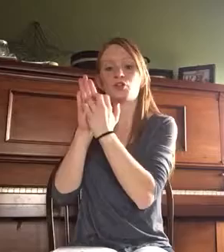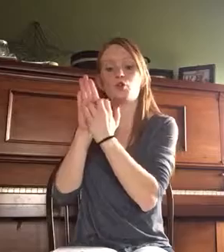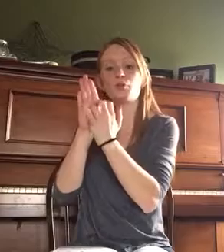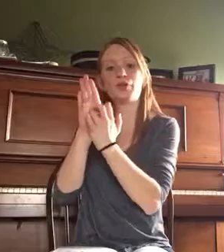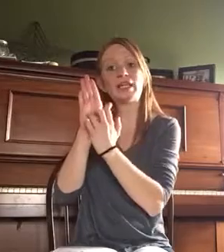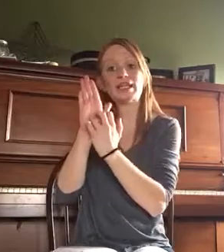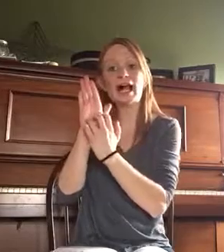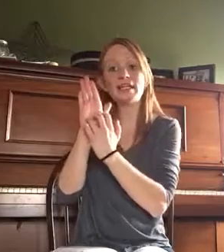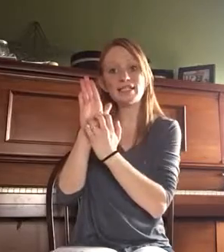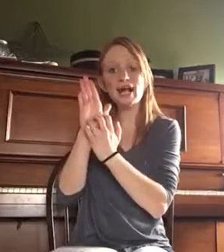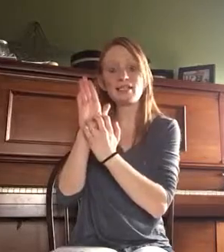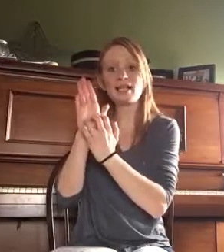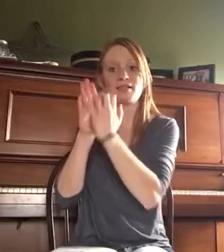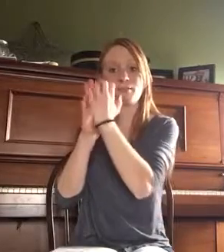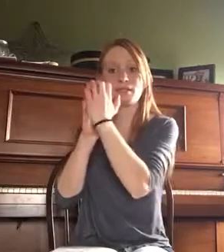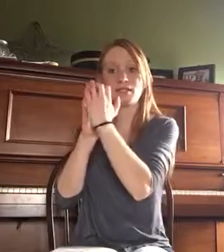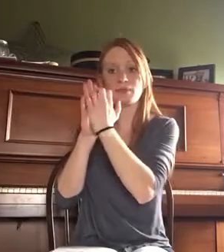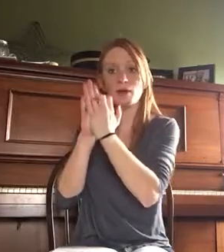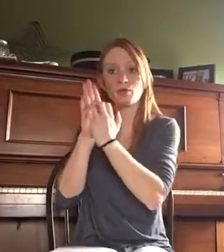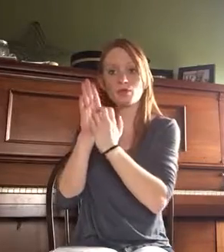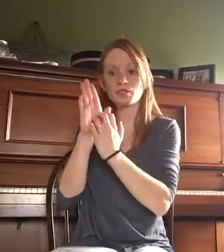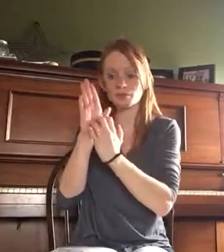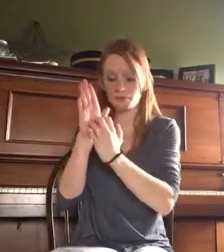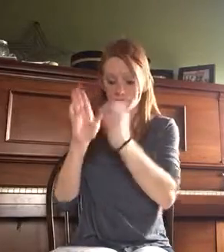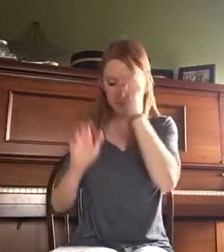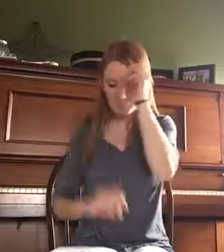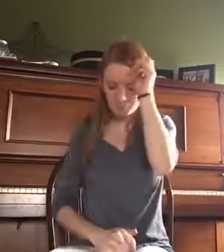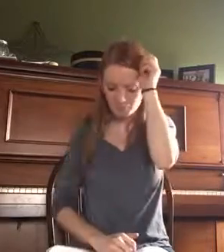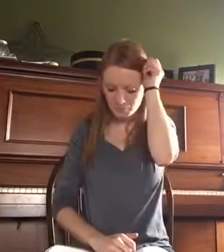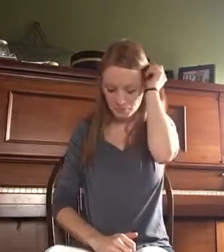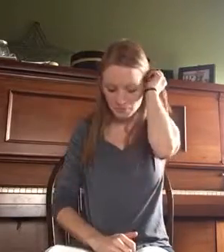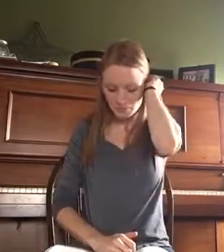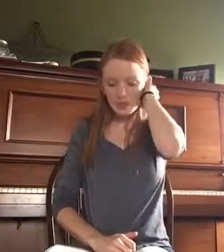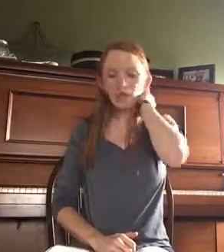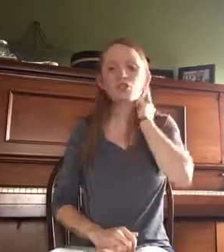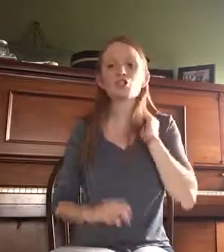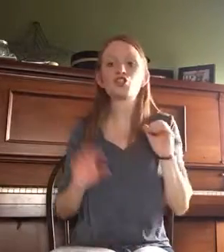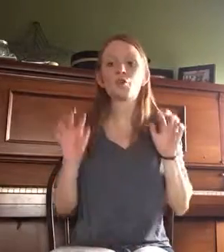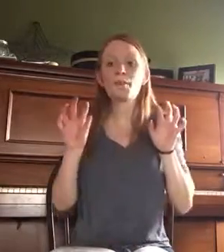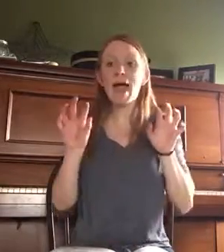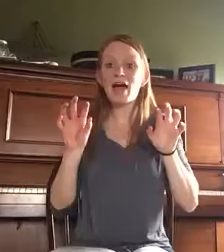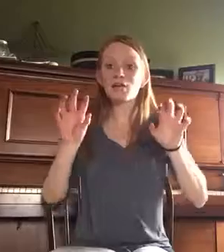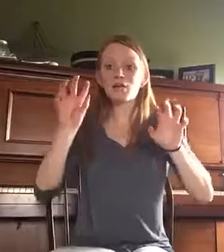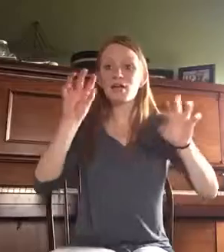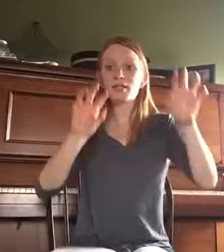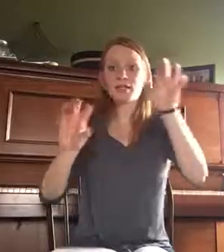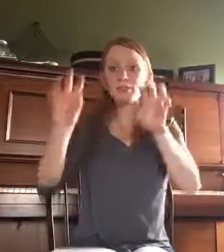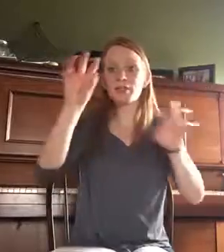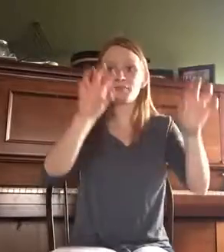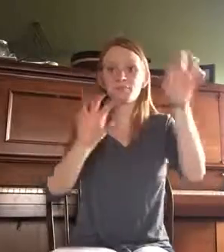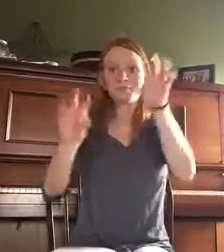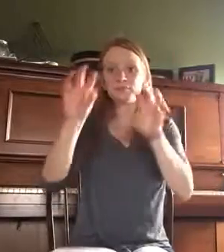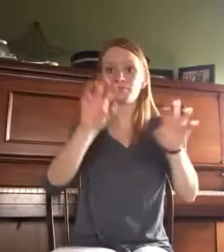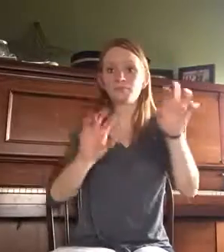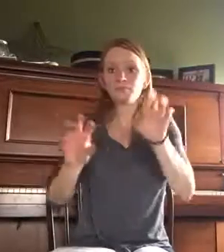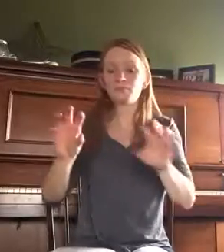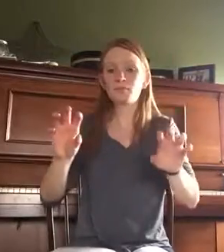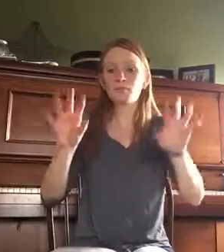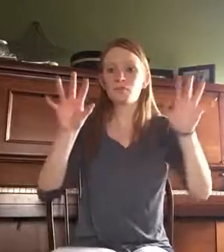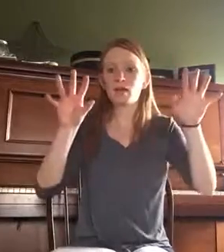so really tiny dots on something, speckles. To show a pattern on something, so that